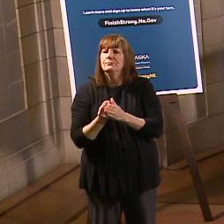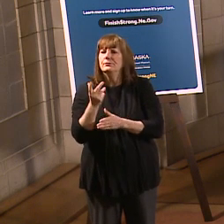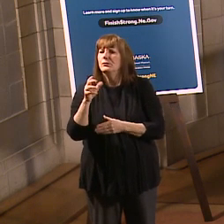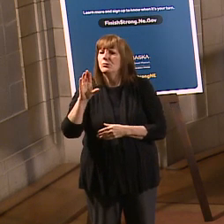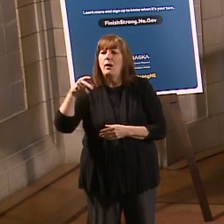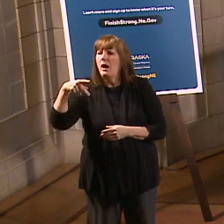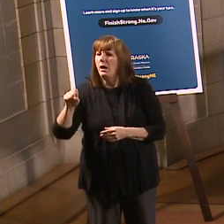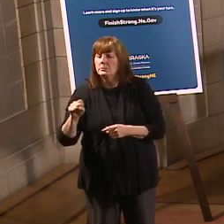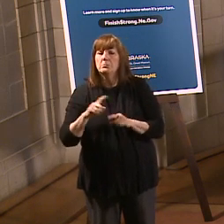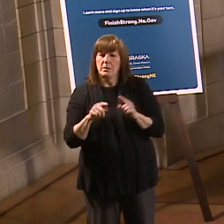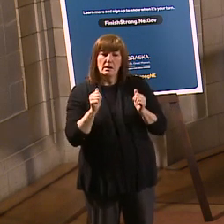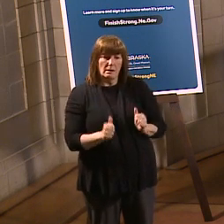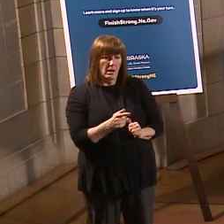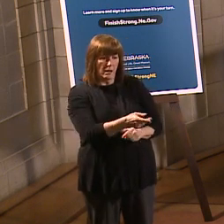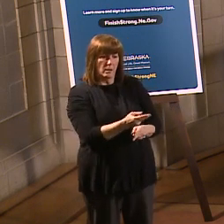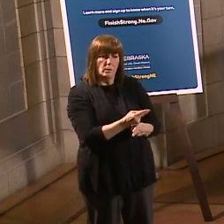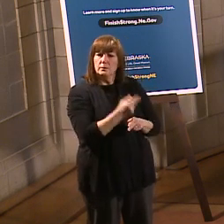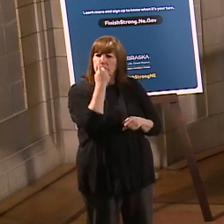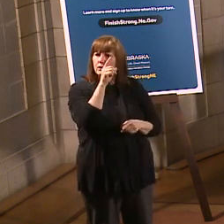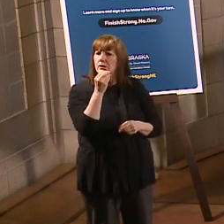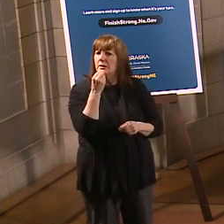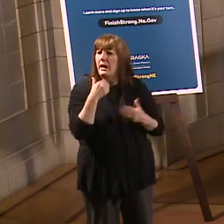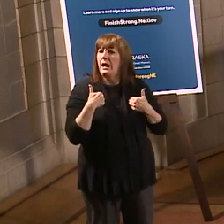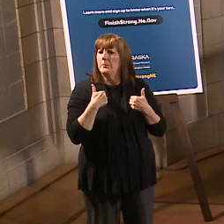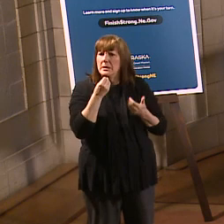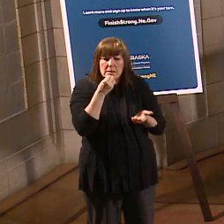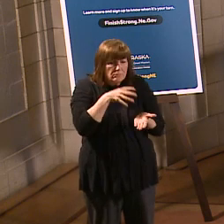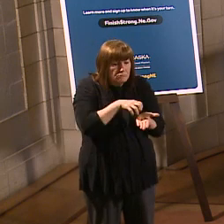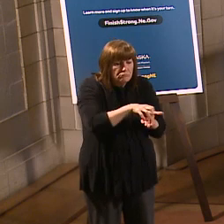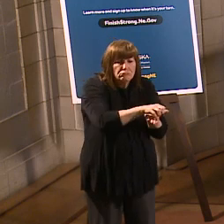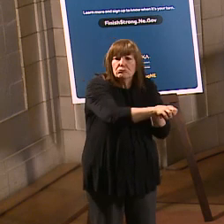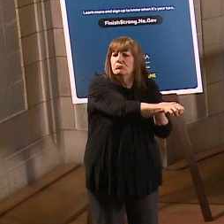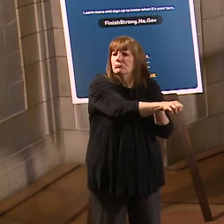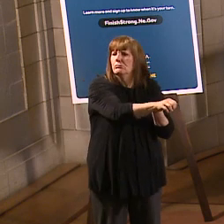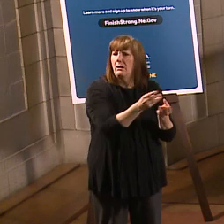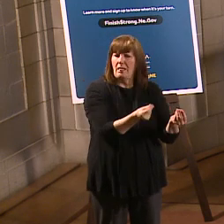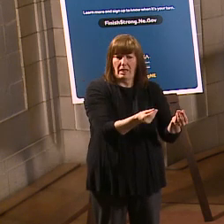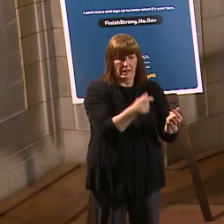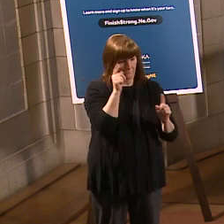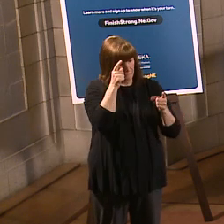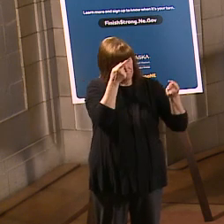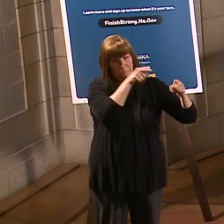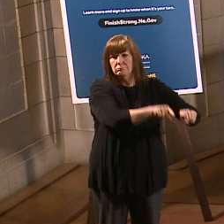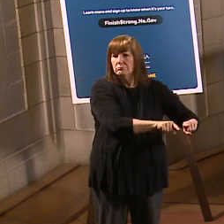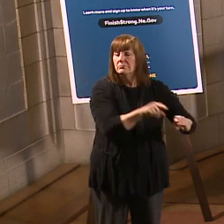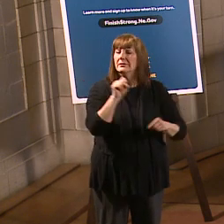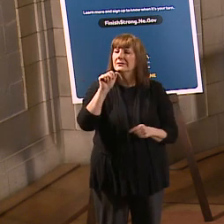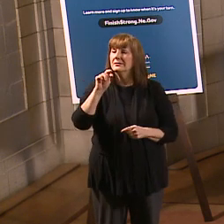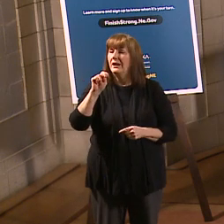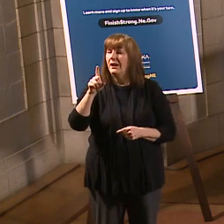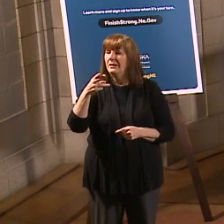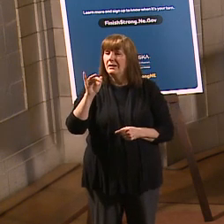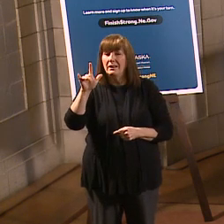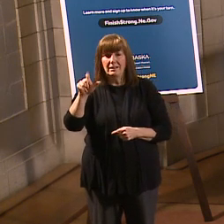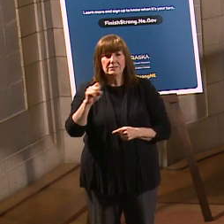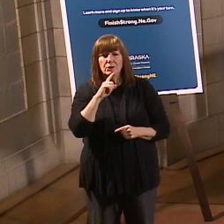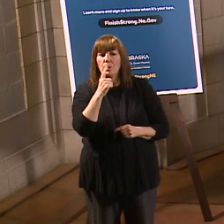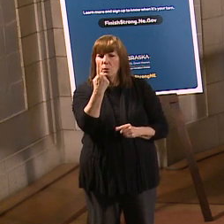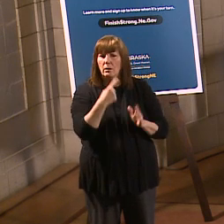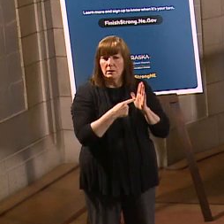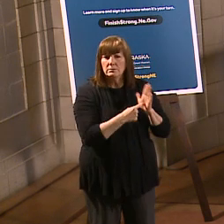for human consumption, but can be grazed by animals, which then in turn can be consumed by humans. Our sandhills are kind of an example of that here in